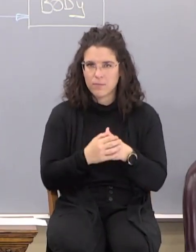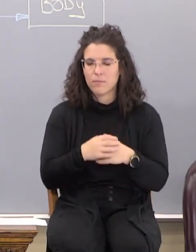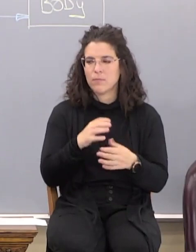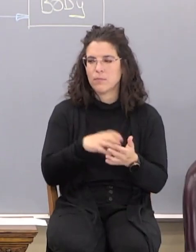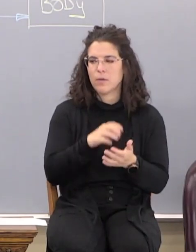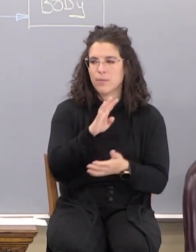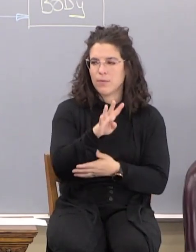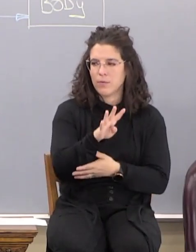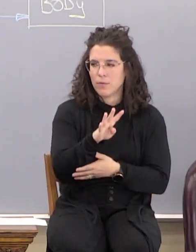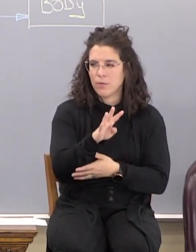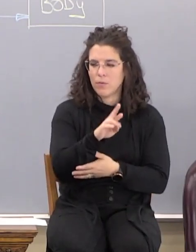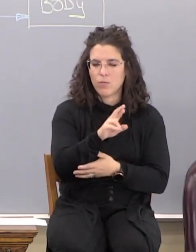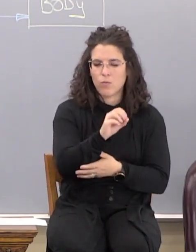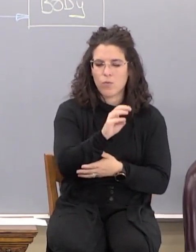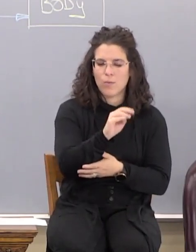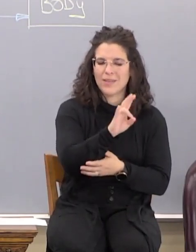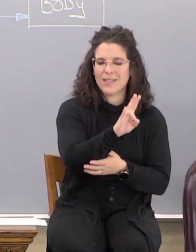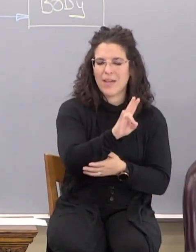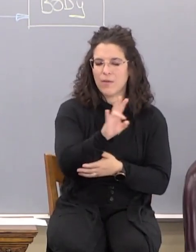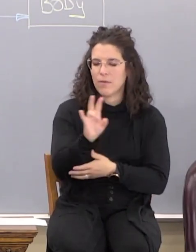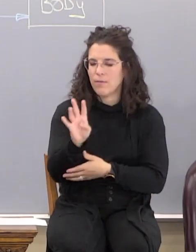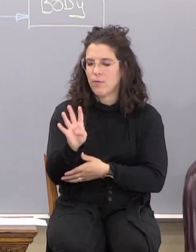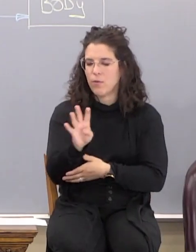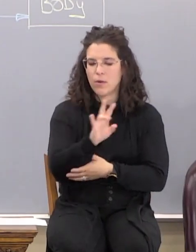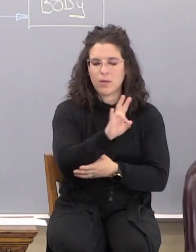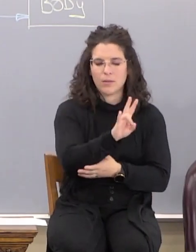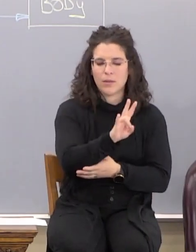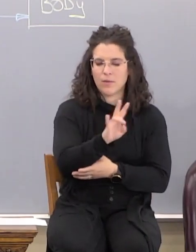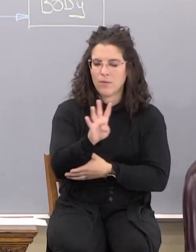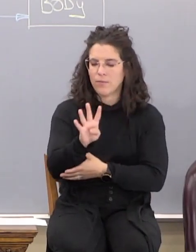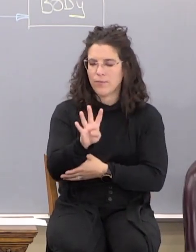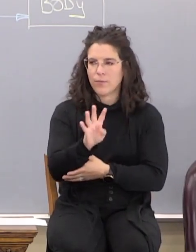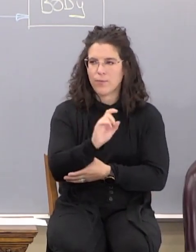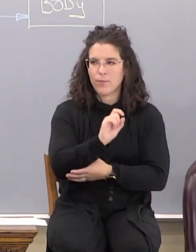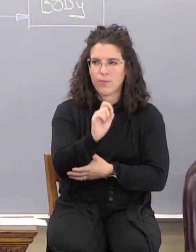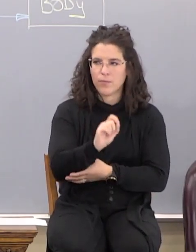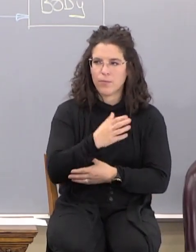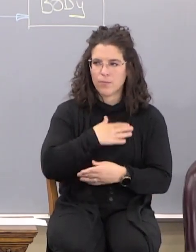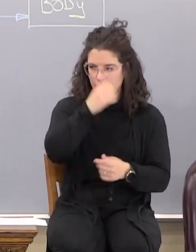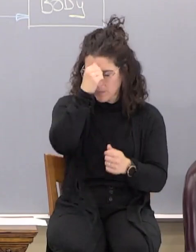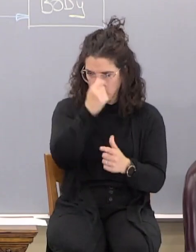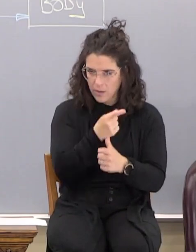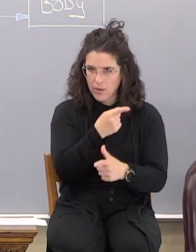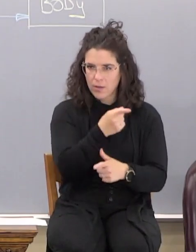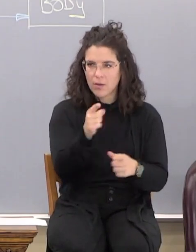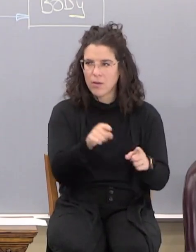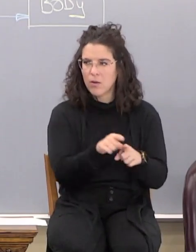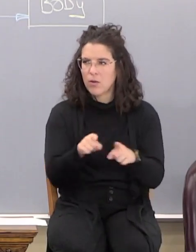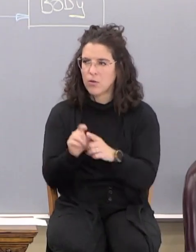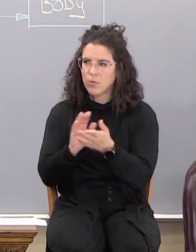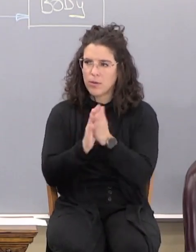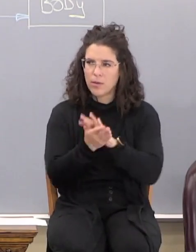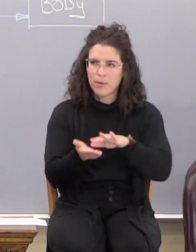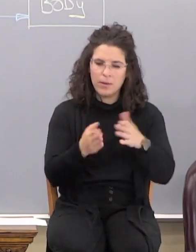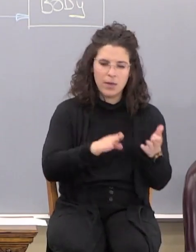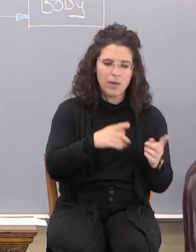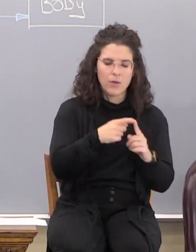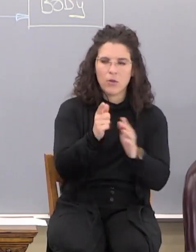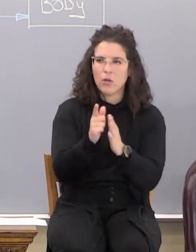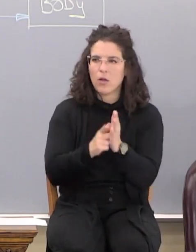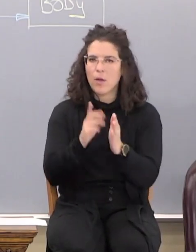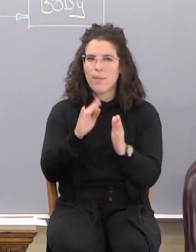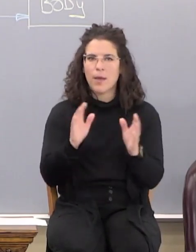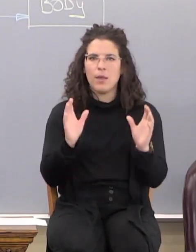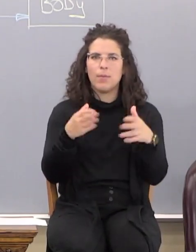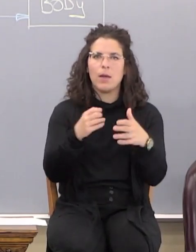4, Romans chapter 7, verse number 4. Wherefore, my brethren, ye also become dead to the law by the body